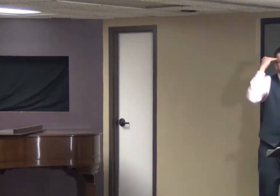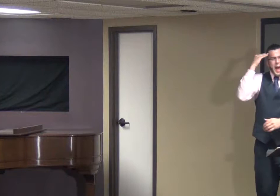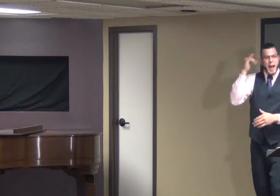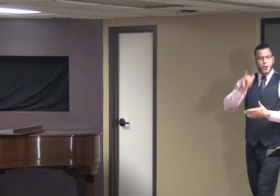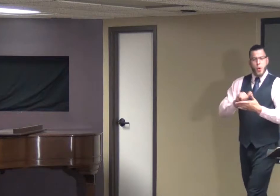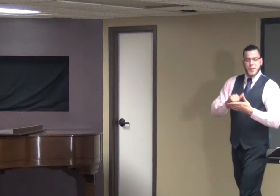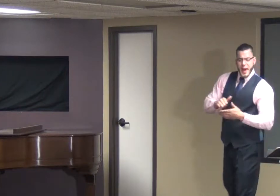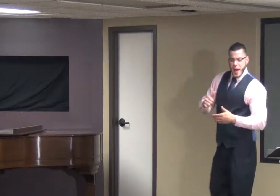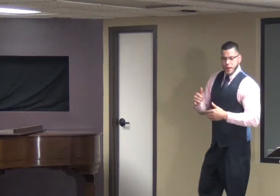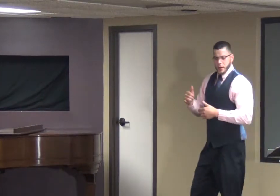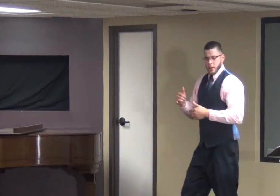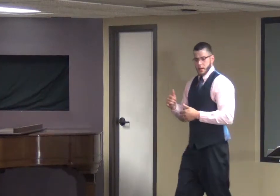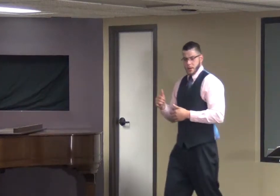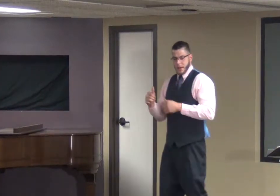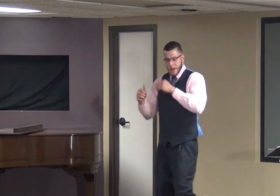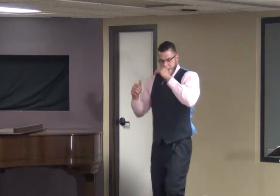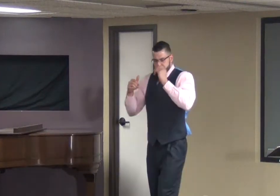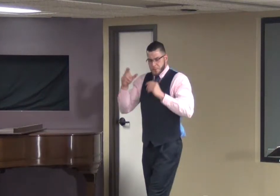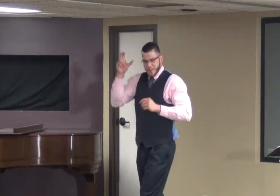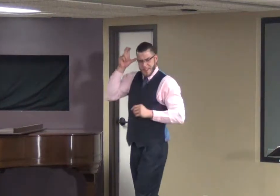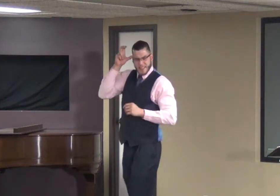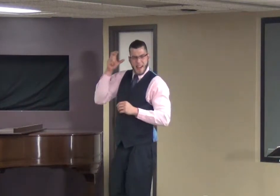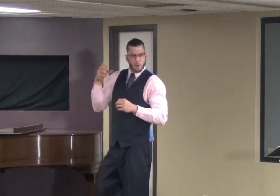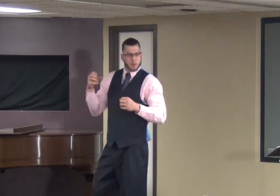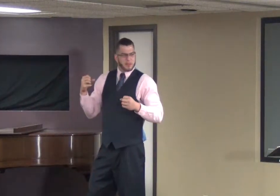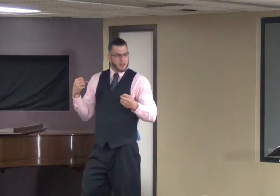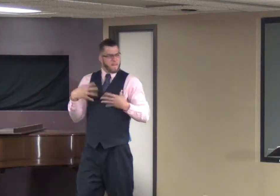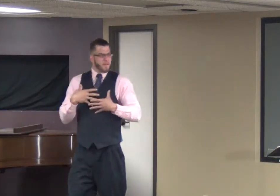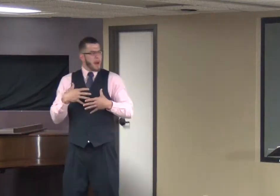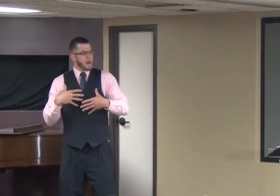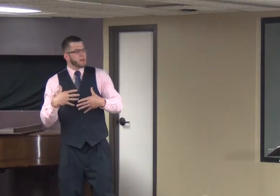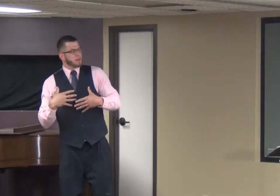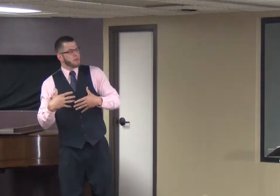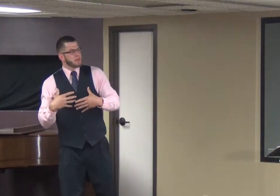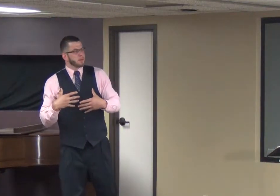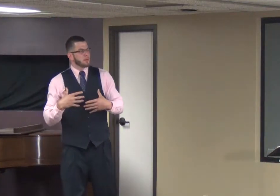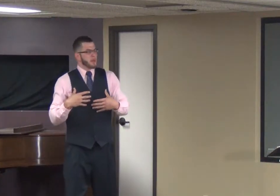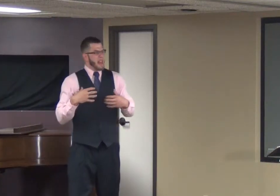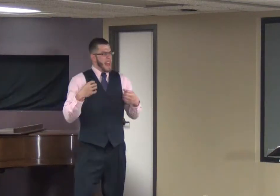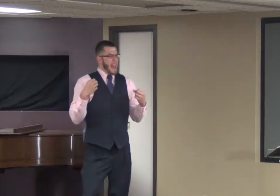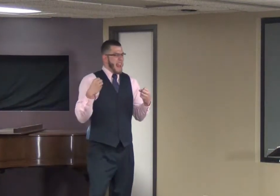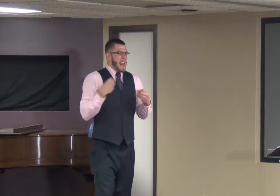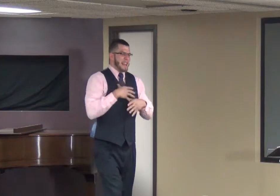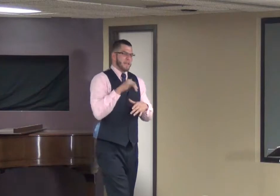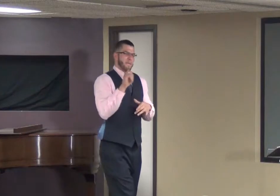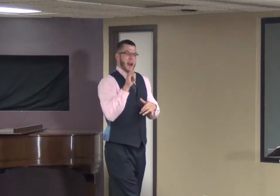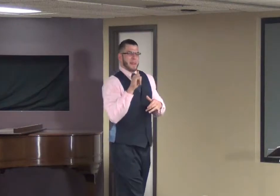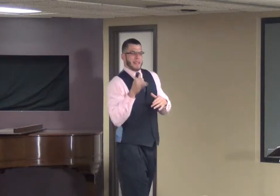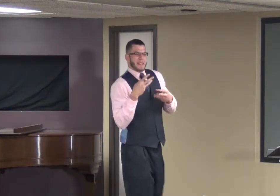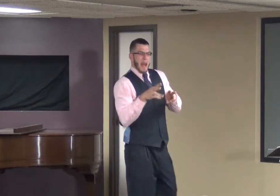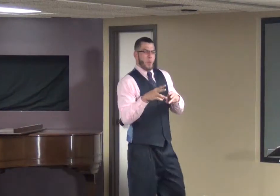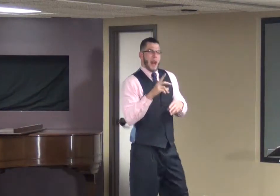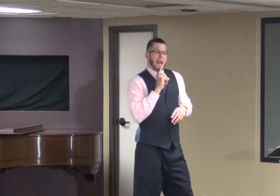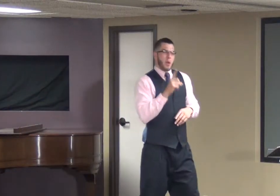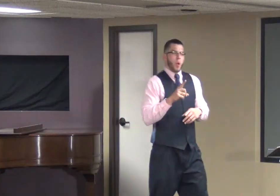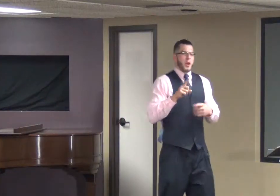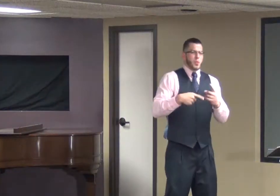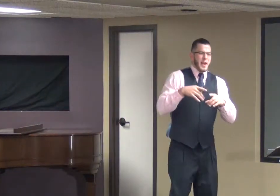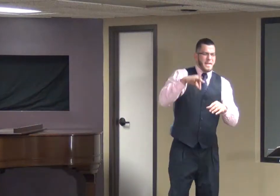I know that the devil's afraid. He's afraid the same way he was when he